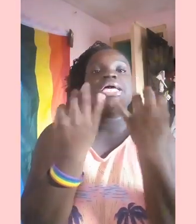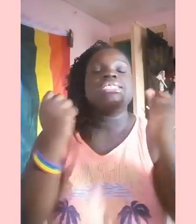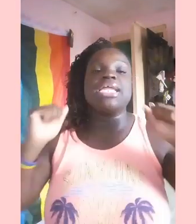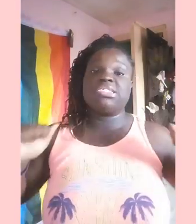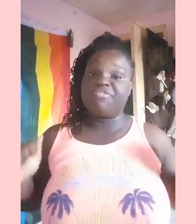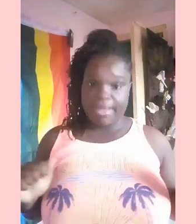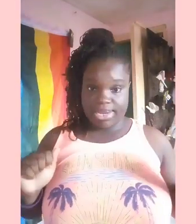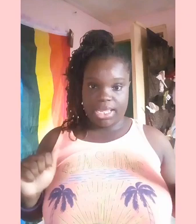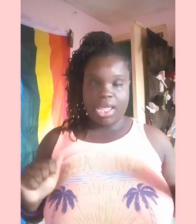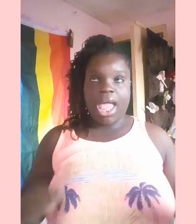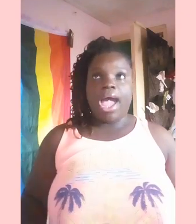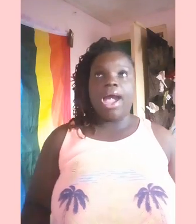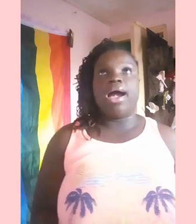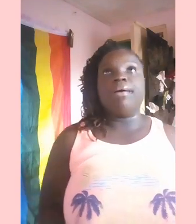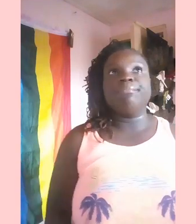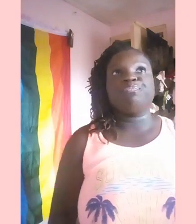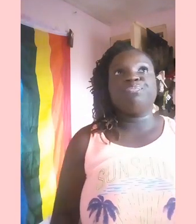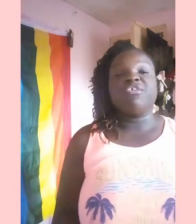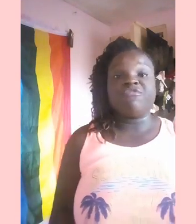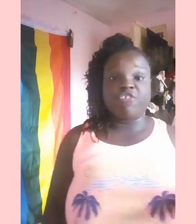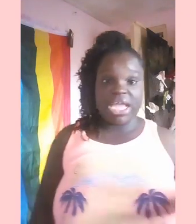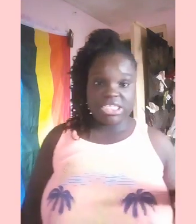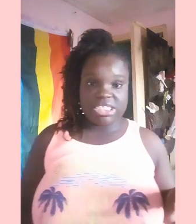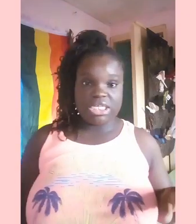So that's family. Friends.